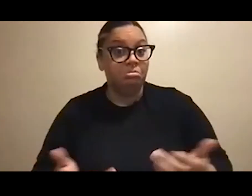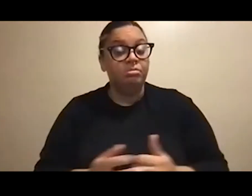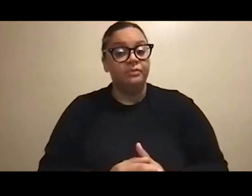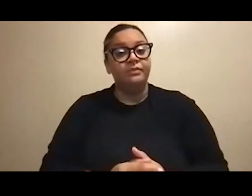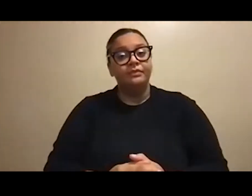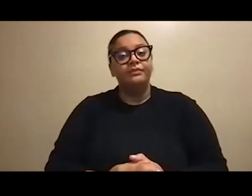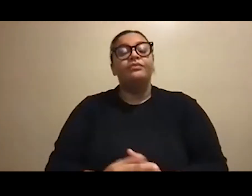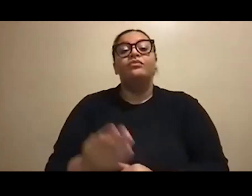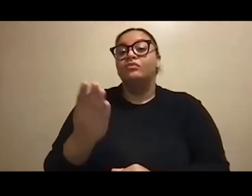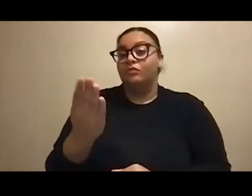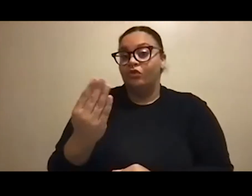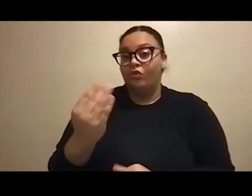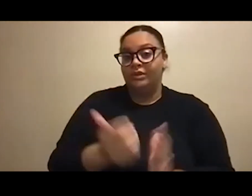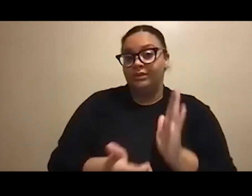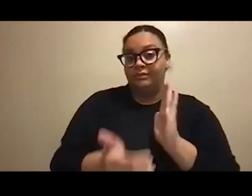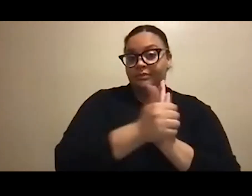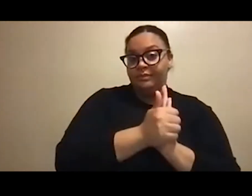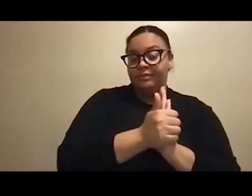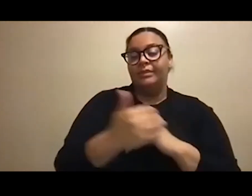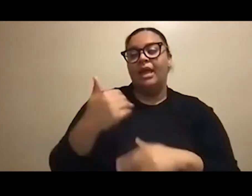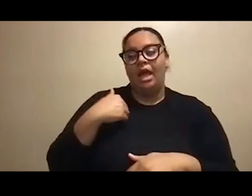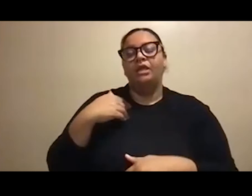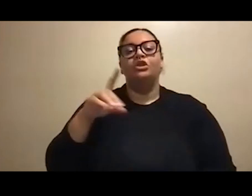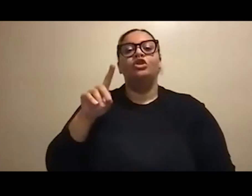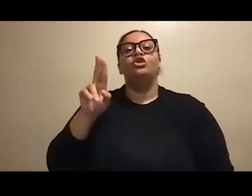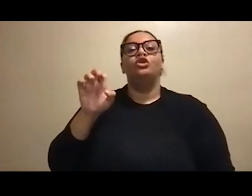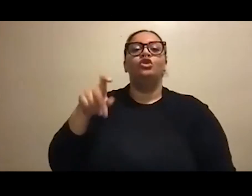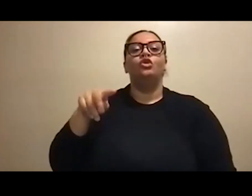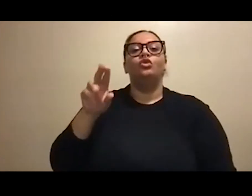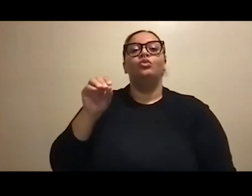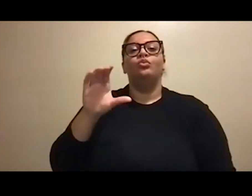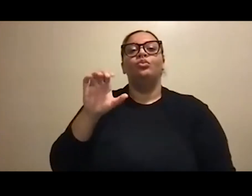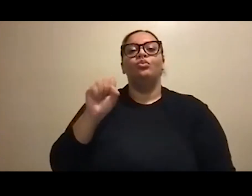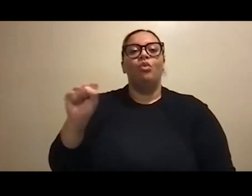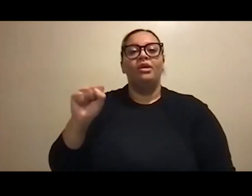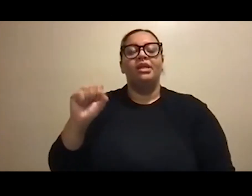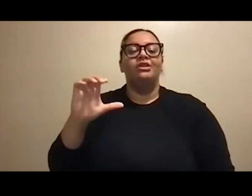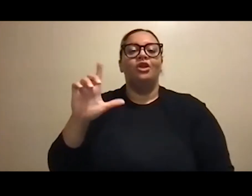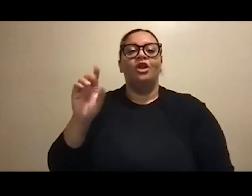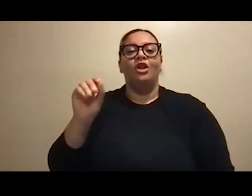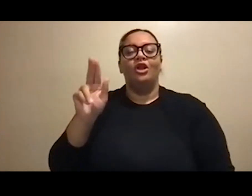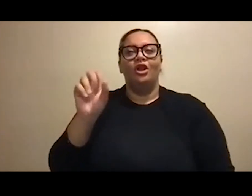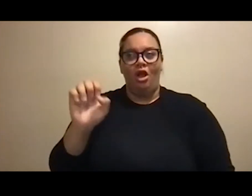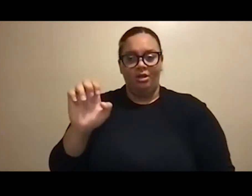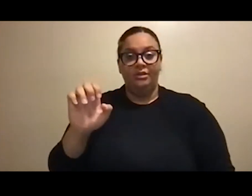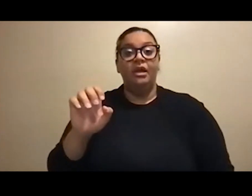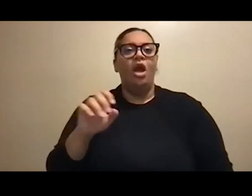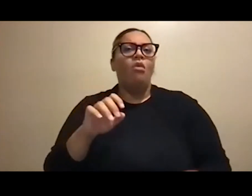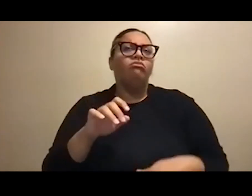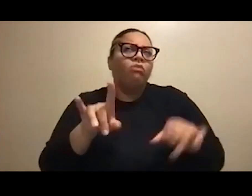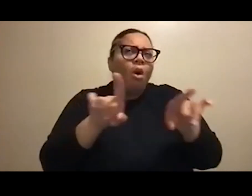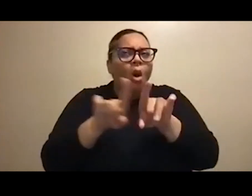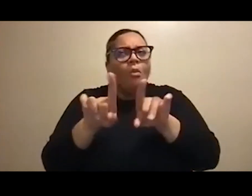The 14th Amendment had a due process clause almost identical to the 5th Amendment's due process